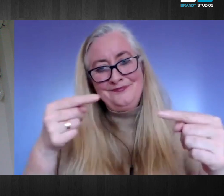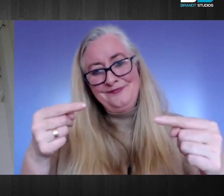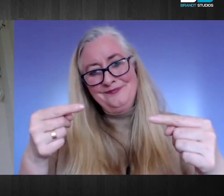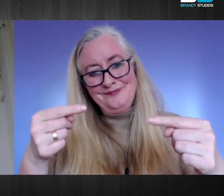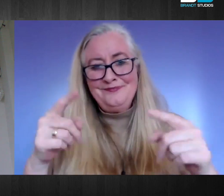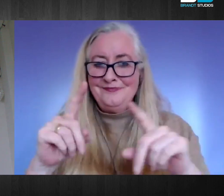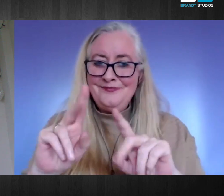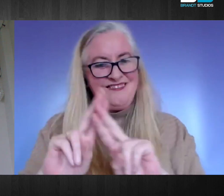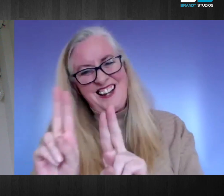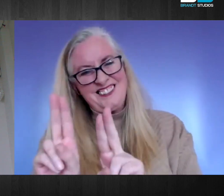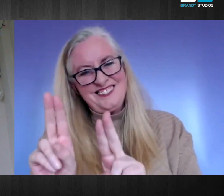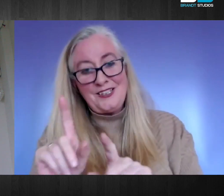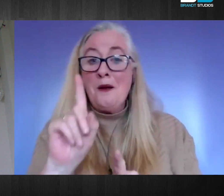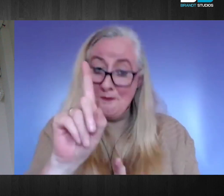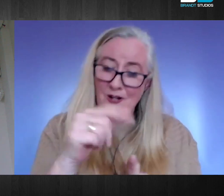good points.